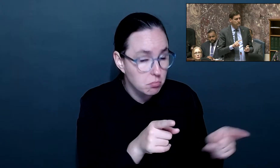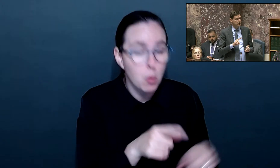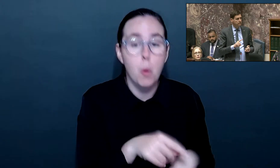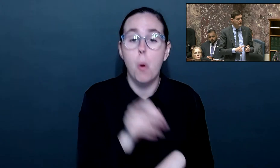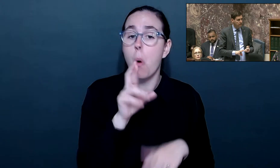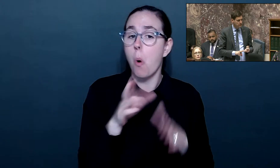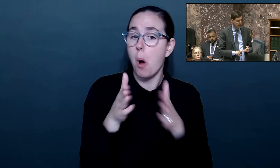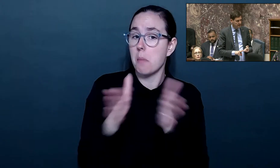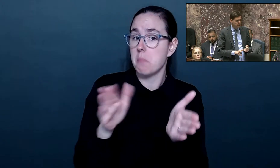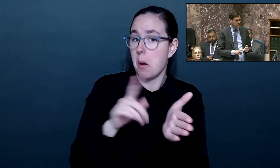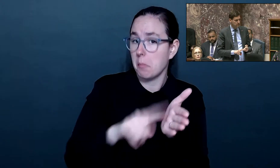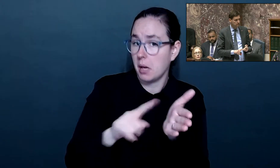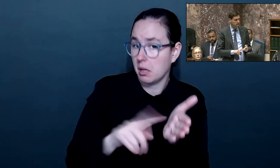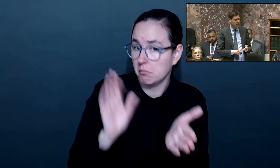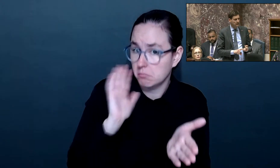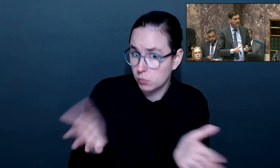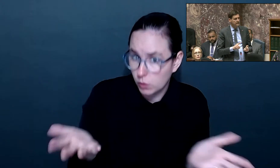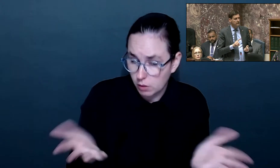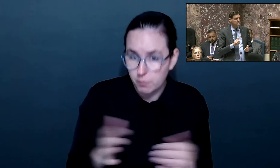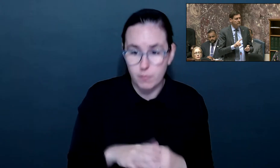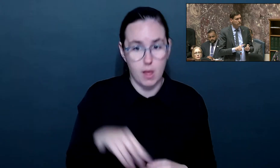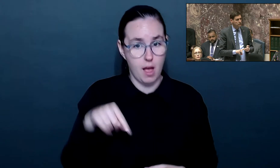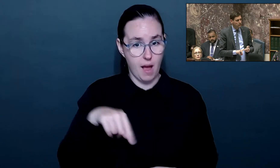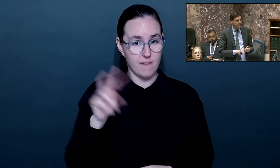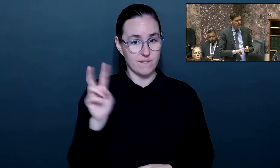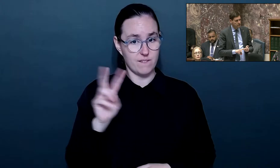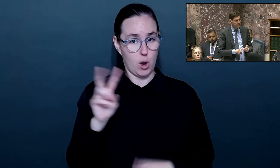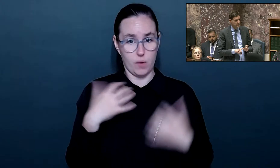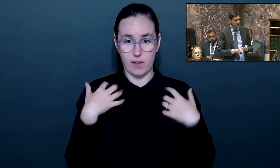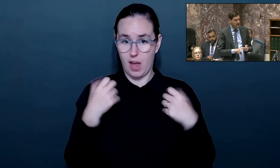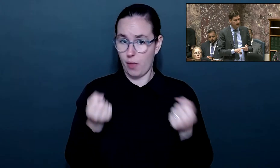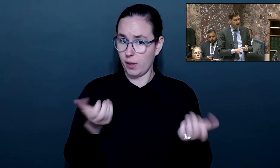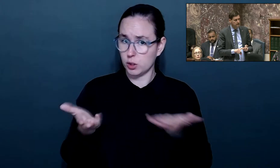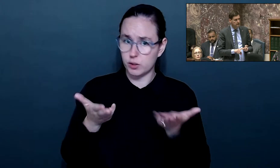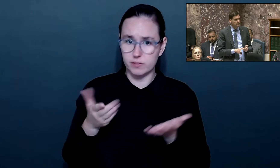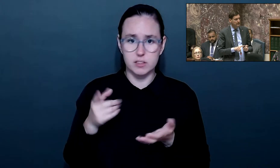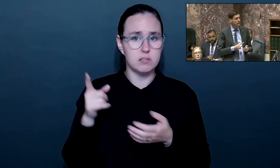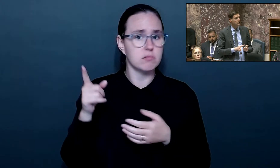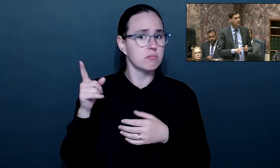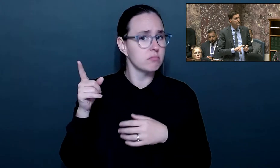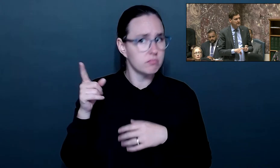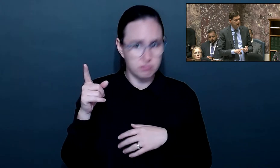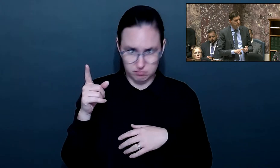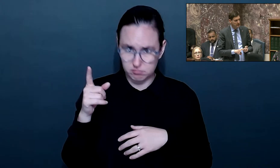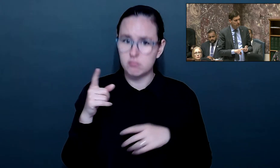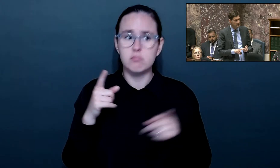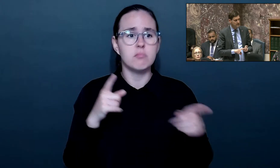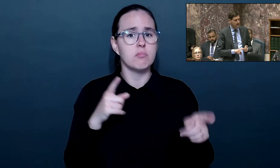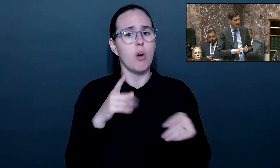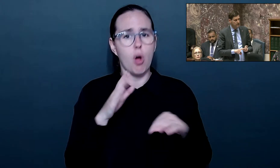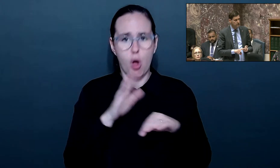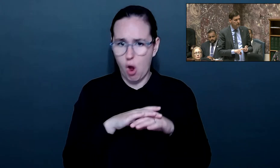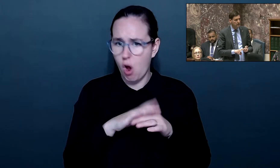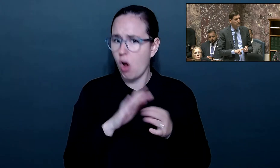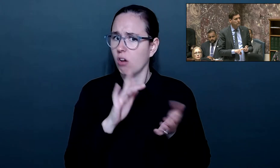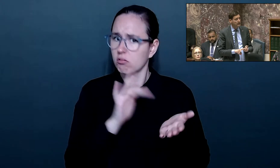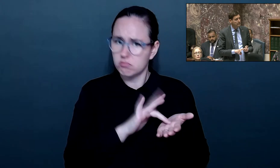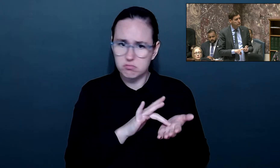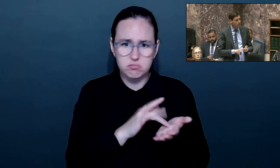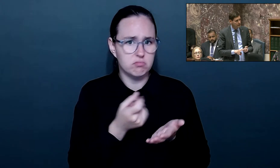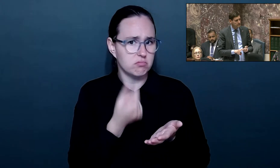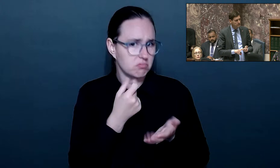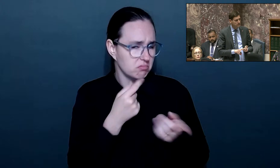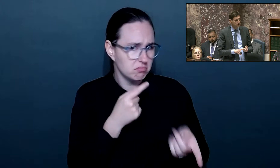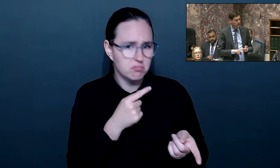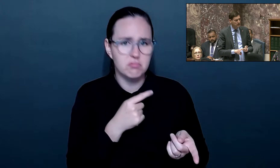tell us he was compliant with his medication. They tell us that there was no indication that he was violent. That will all be tested by cross-examination,